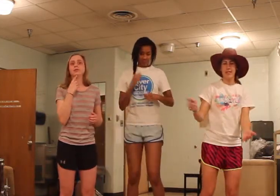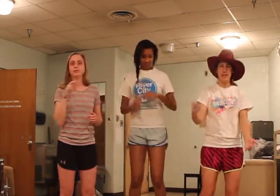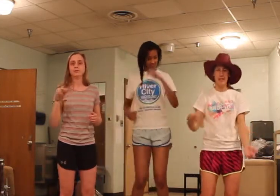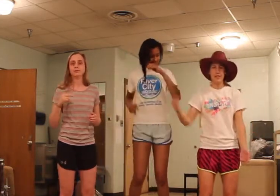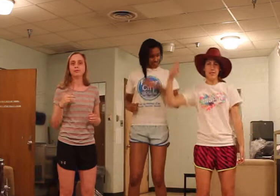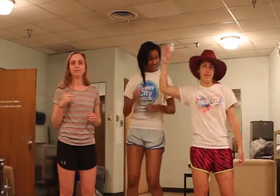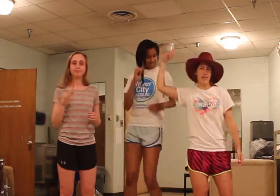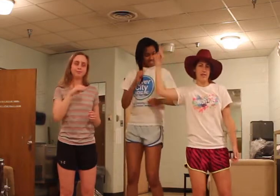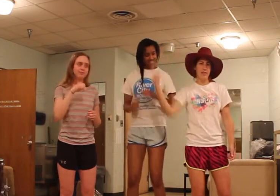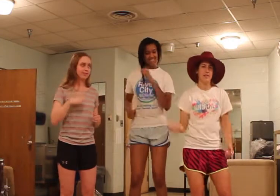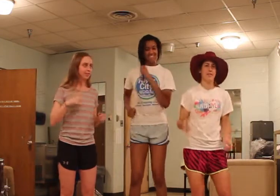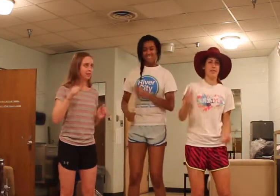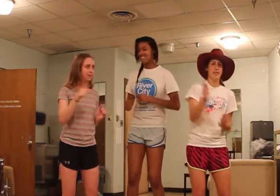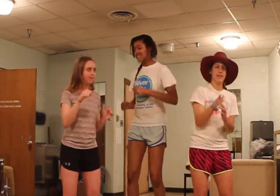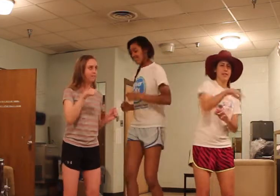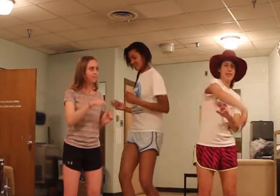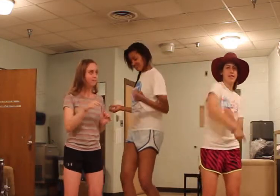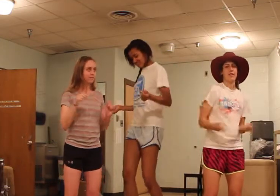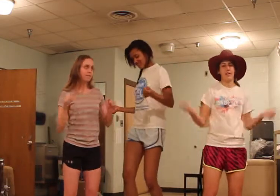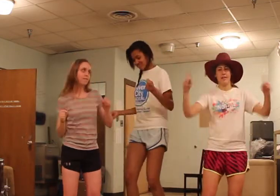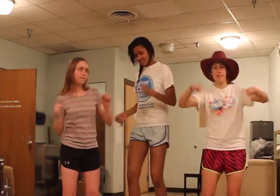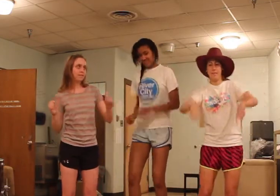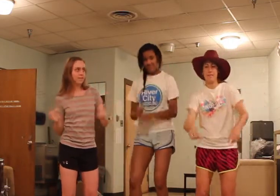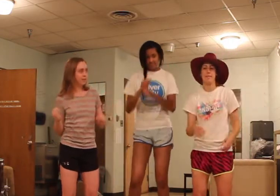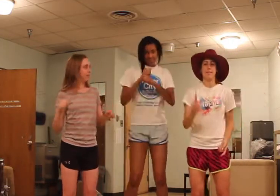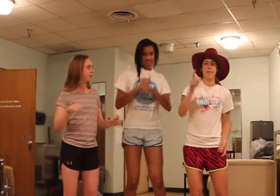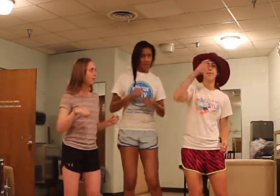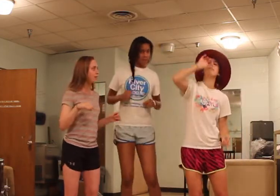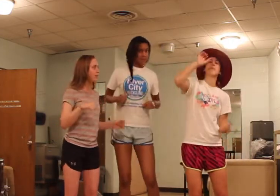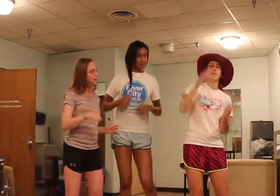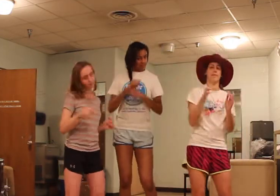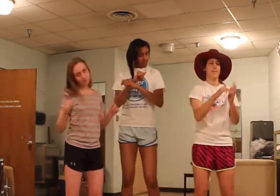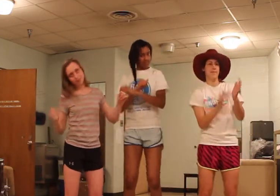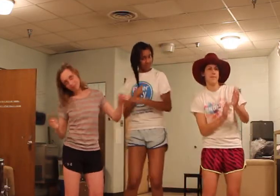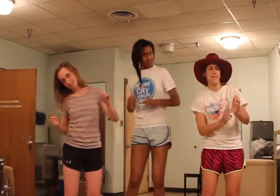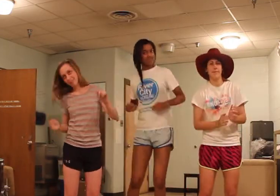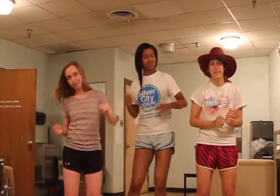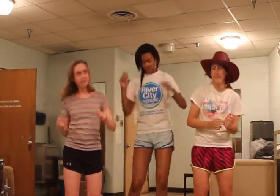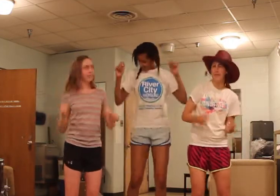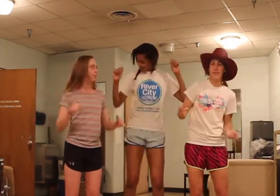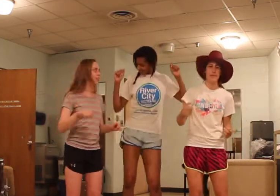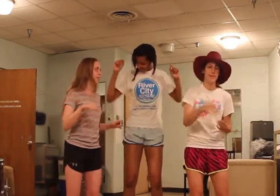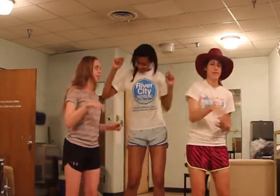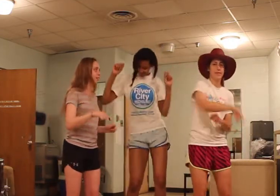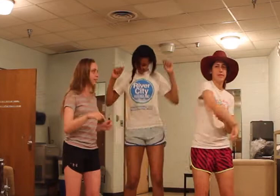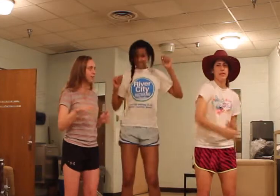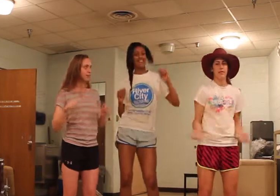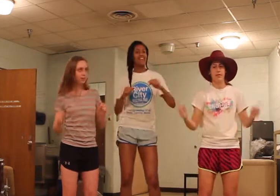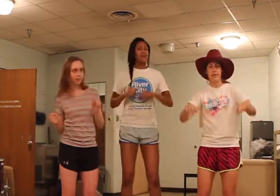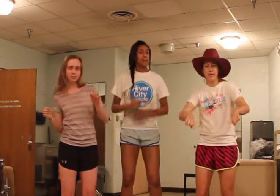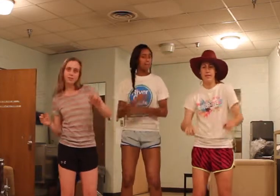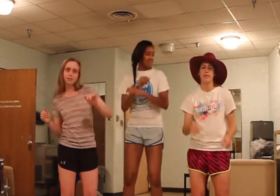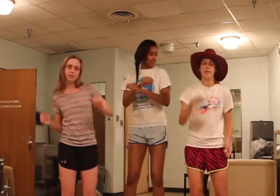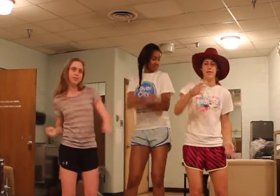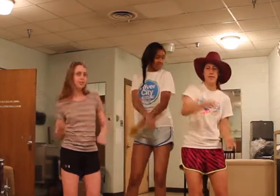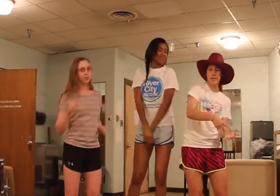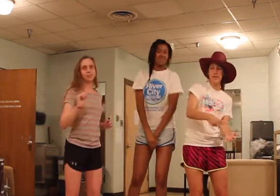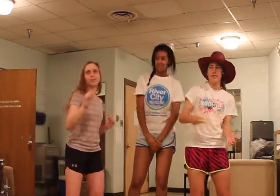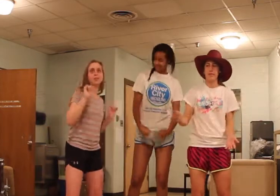your bottle round and round End of the night it's going down One more shot, another grand End of the night it's going down Swing your bottle